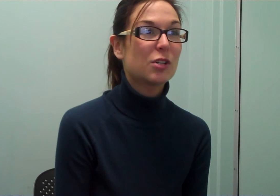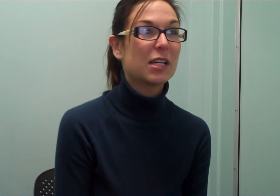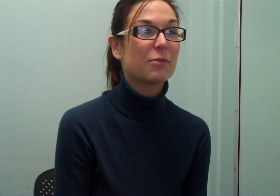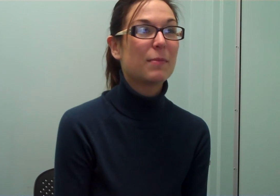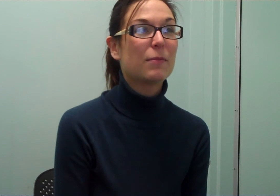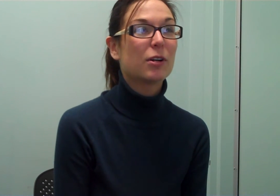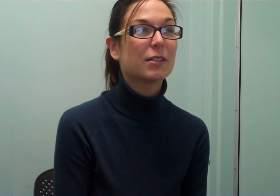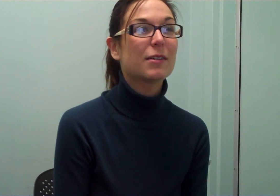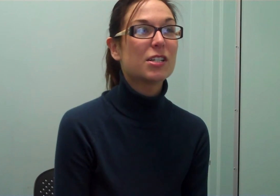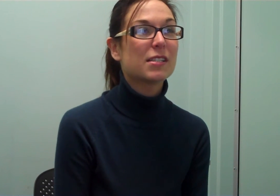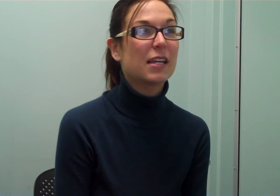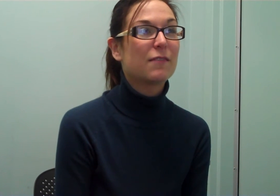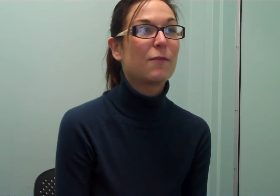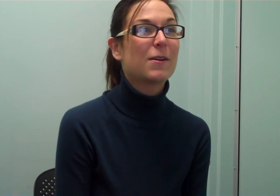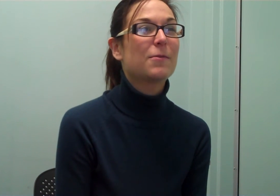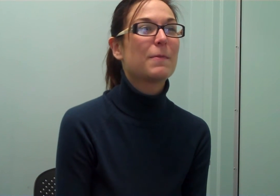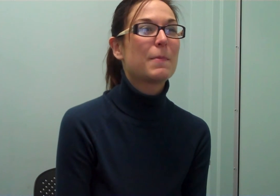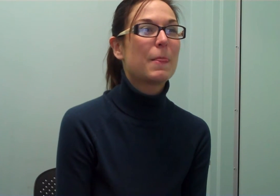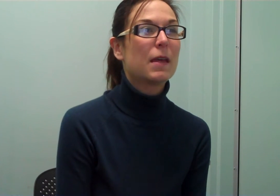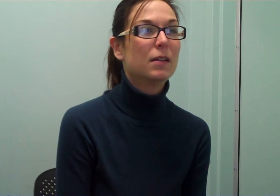Trying to remember all the questions I had for you.